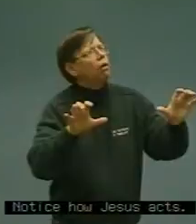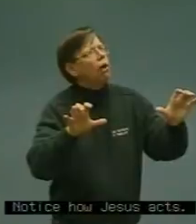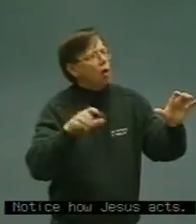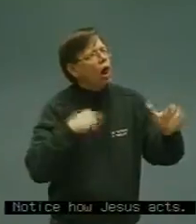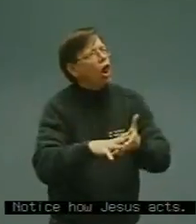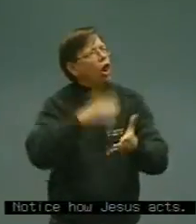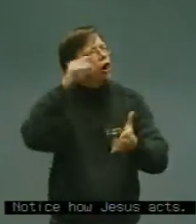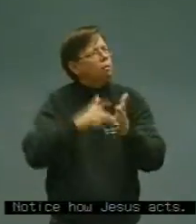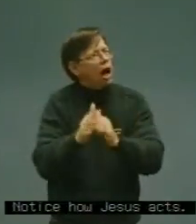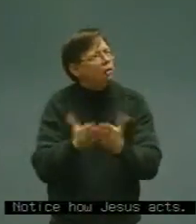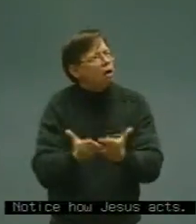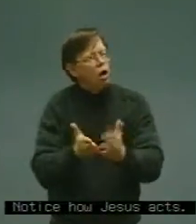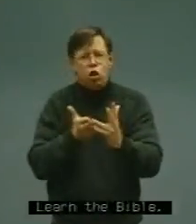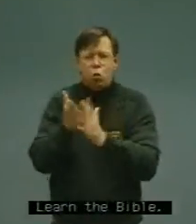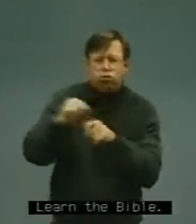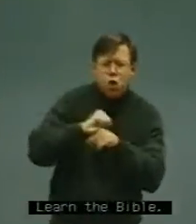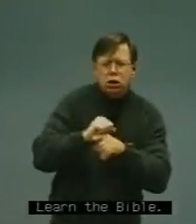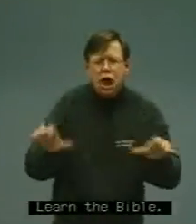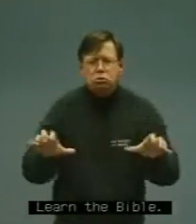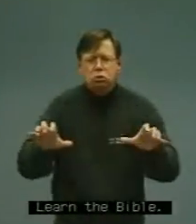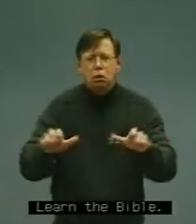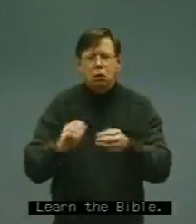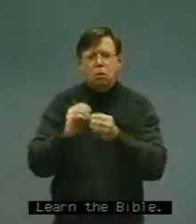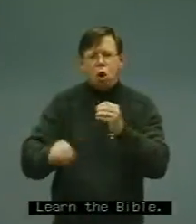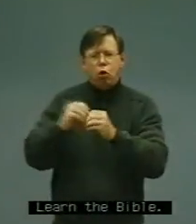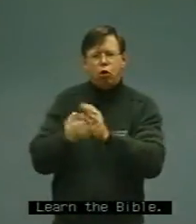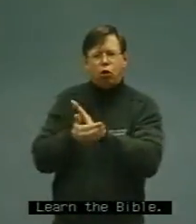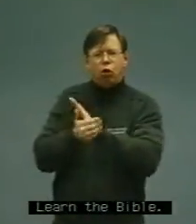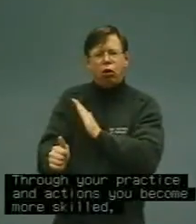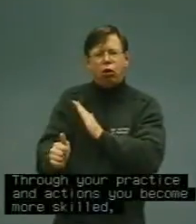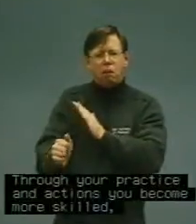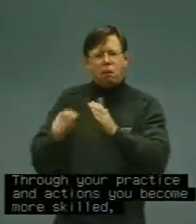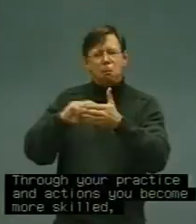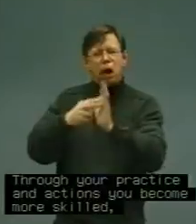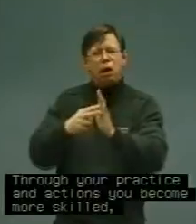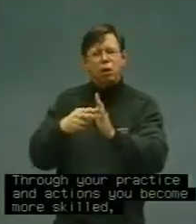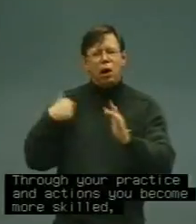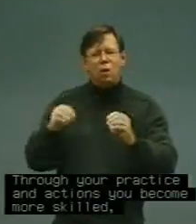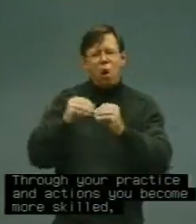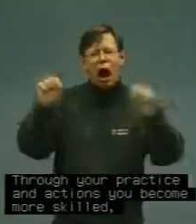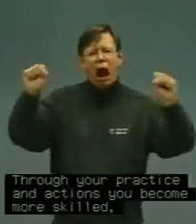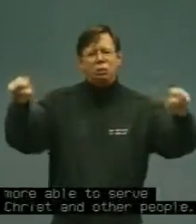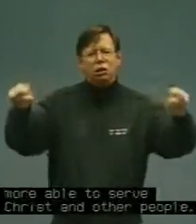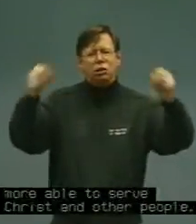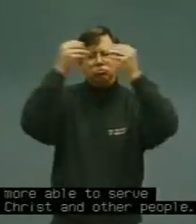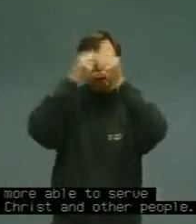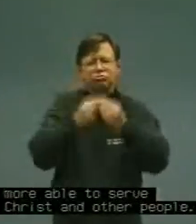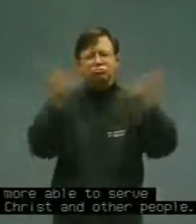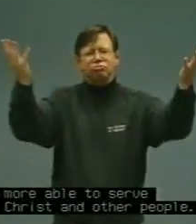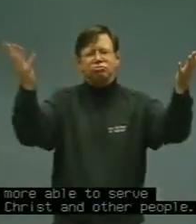Notice how Jesus acts. Learn the Bible. Through your practice and actions, you become